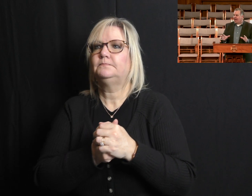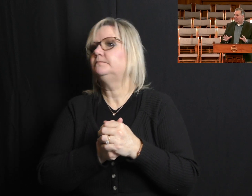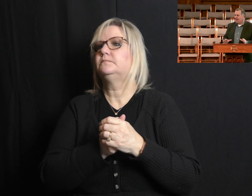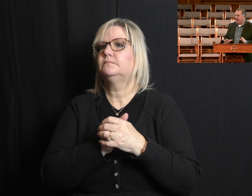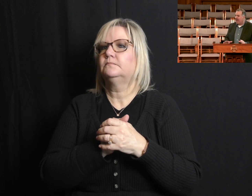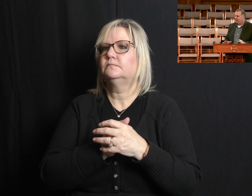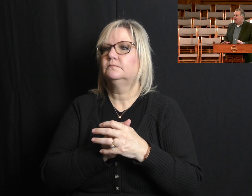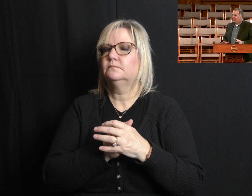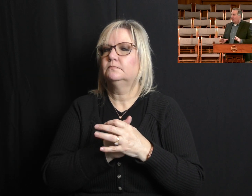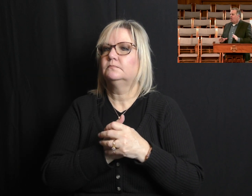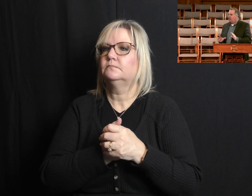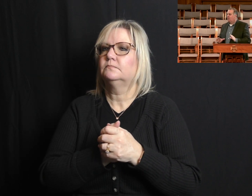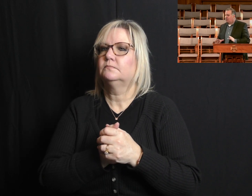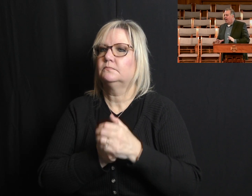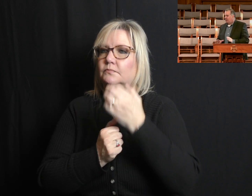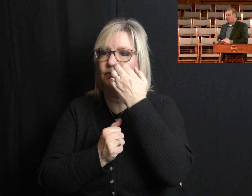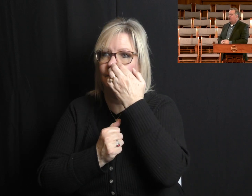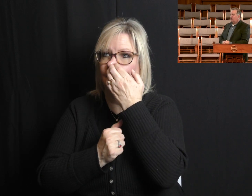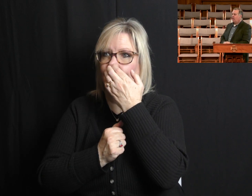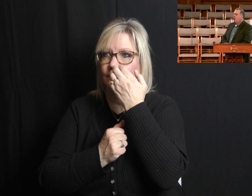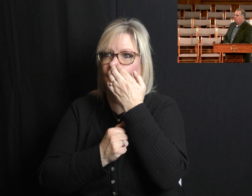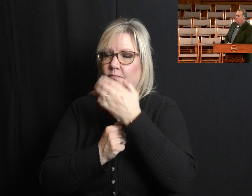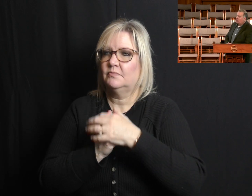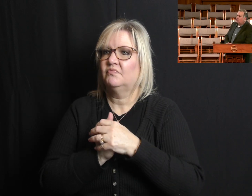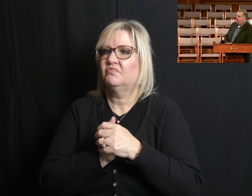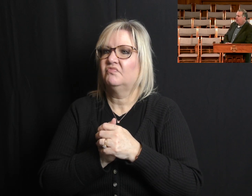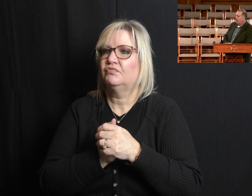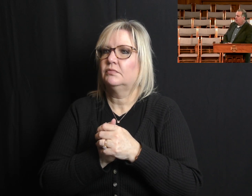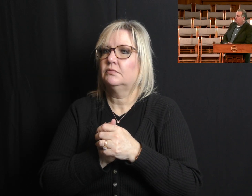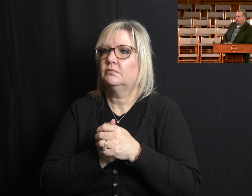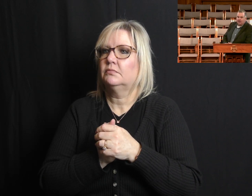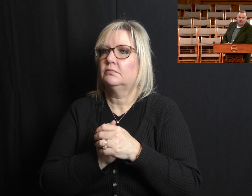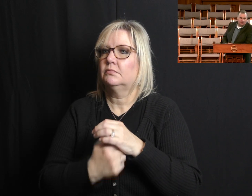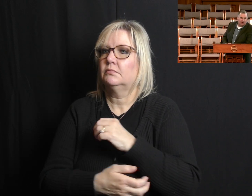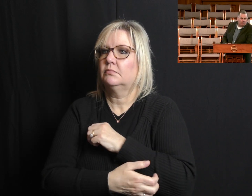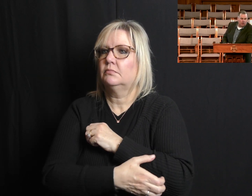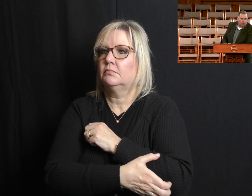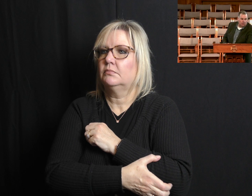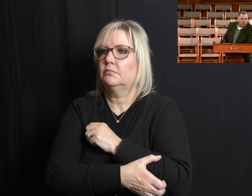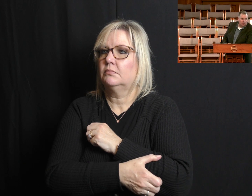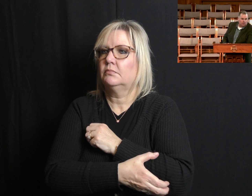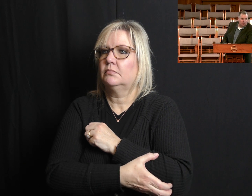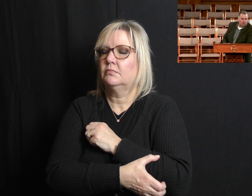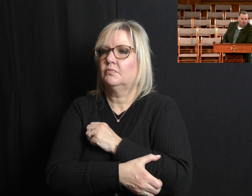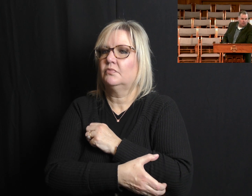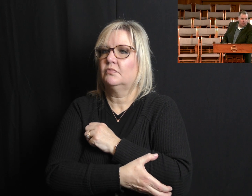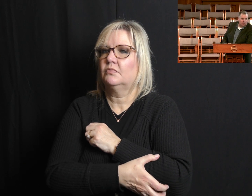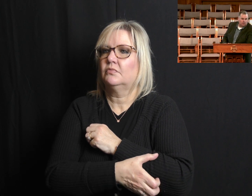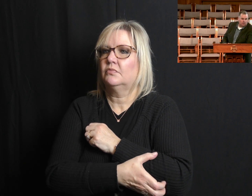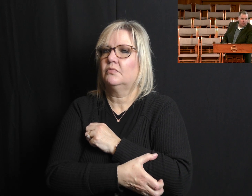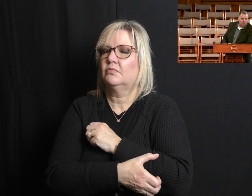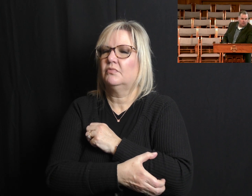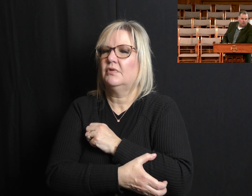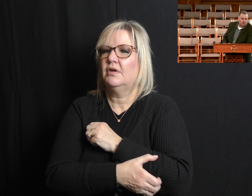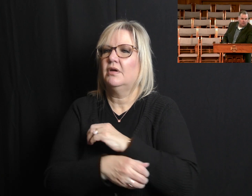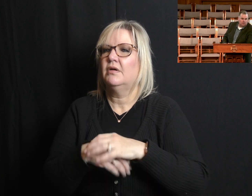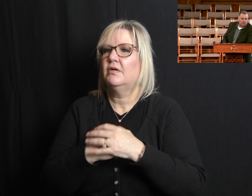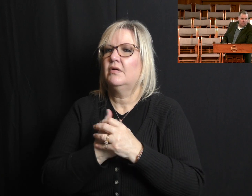the class they have, they'll come to the pastor and say, well, what you really ought to do is just give us a bigger room.